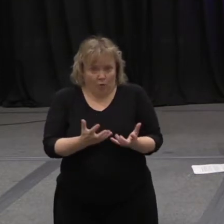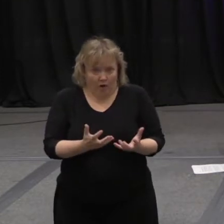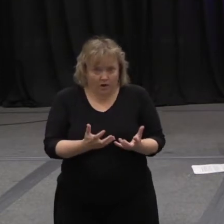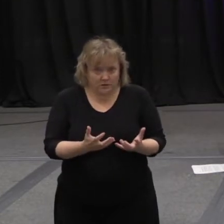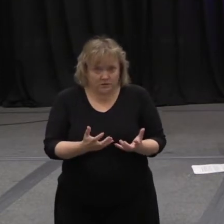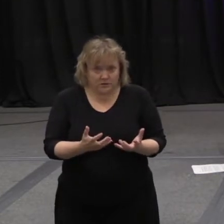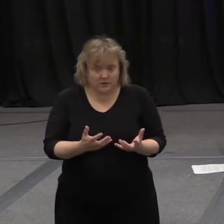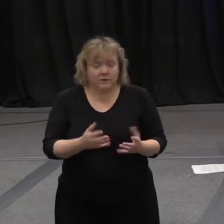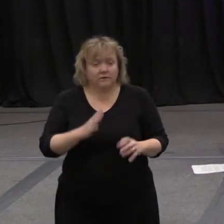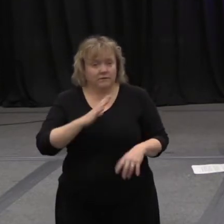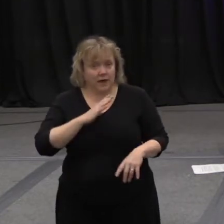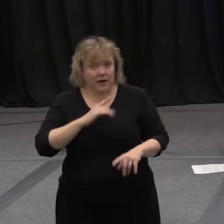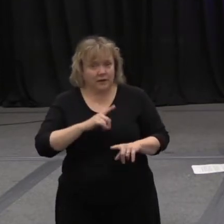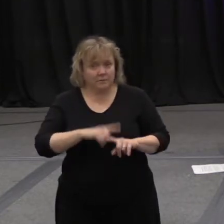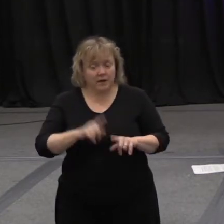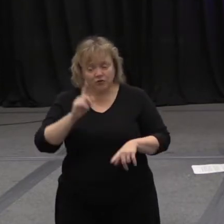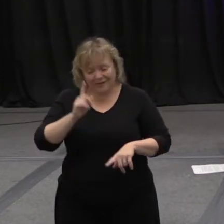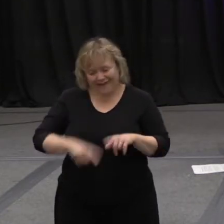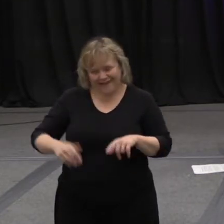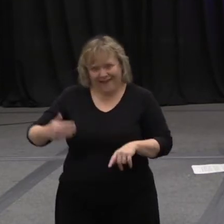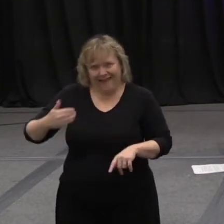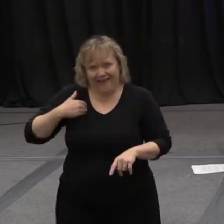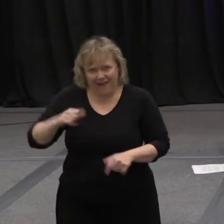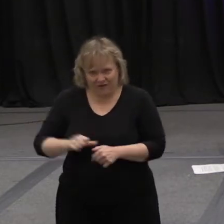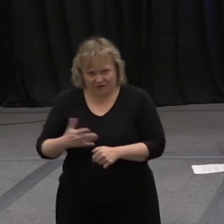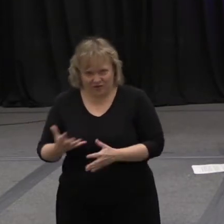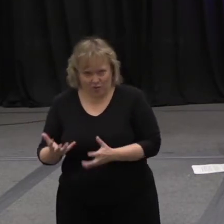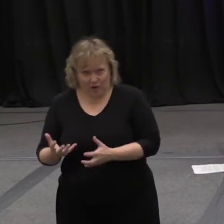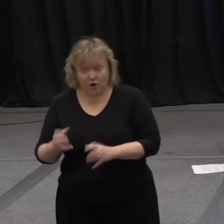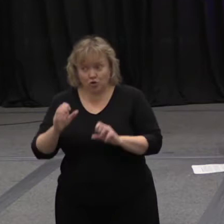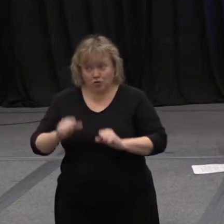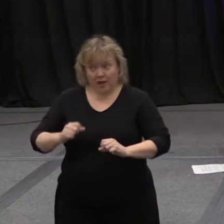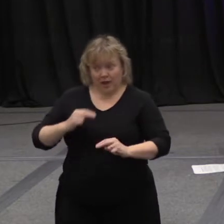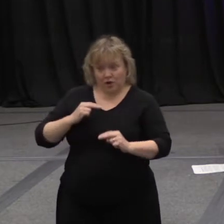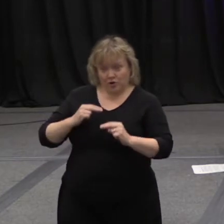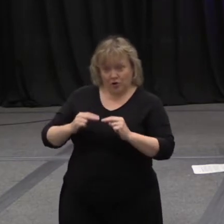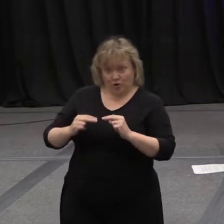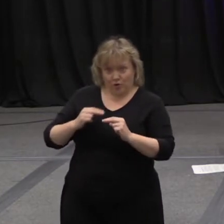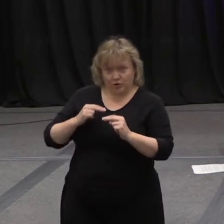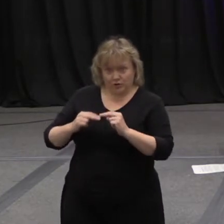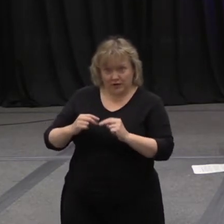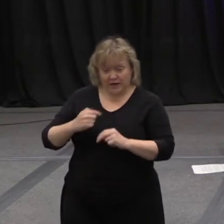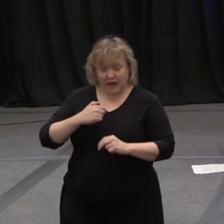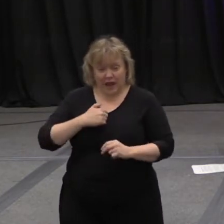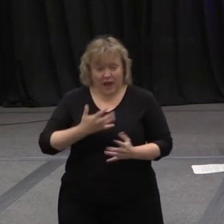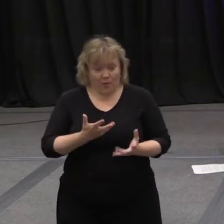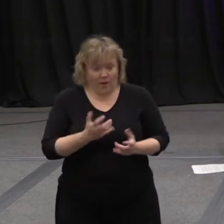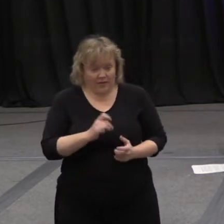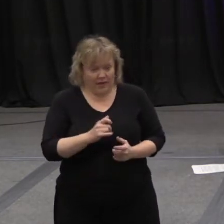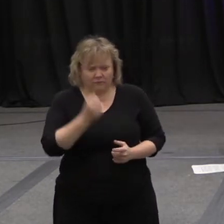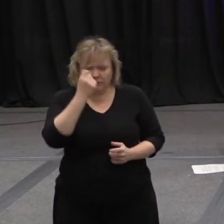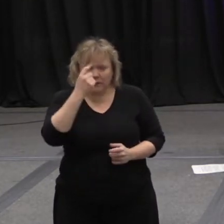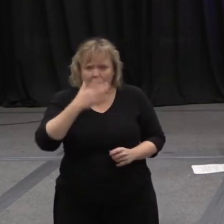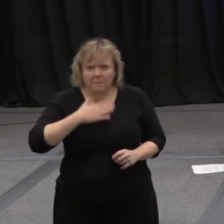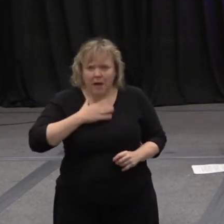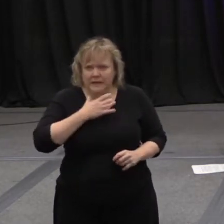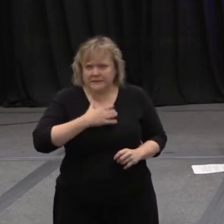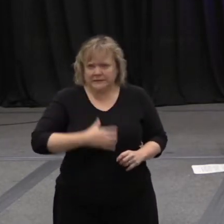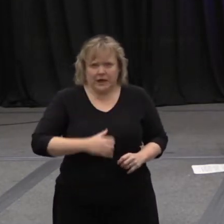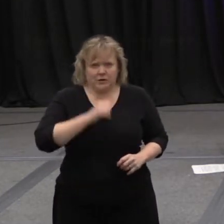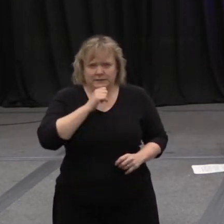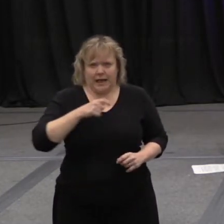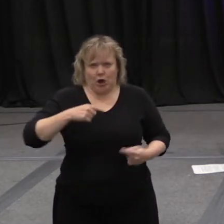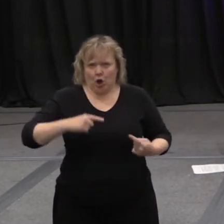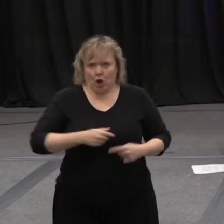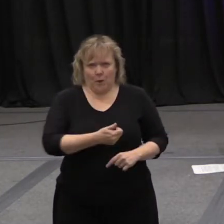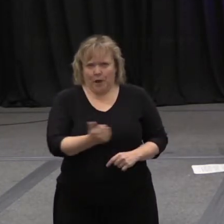we want. We can have what we negotiate. Our desire is. It does not exist to hurt other people's feelings.